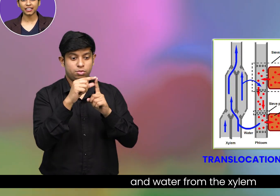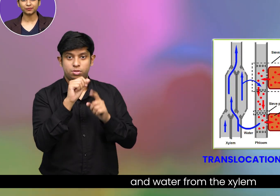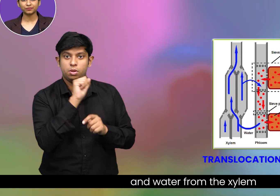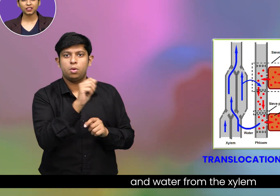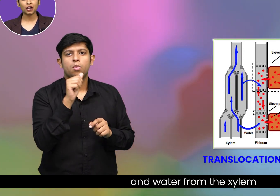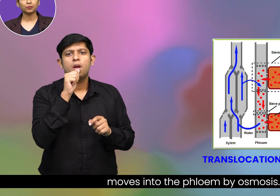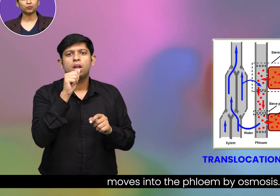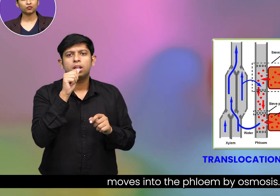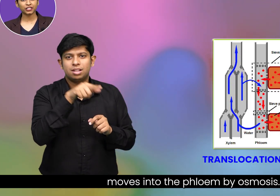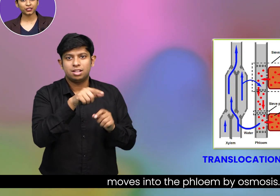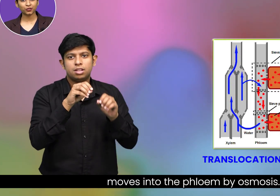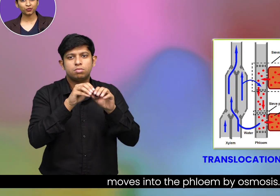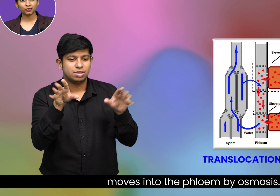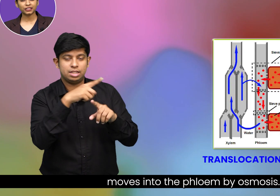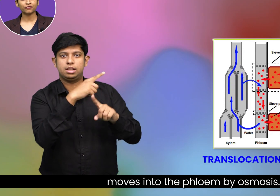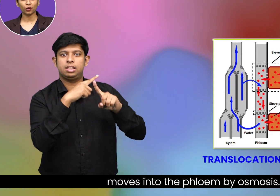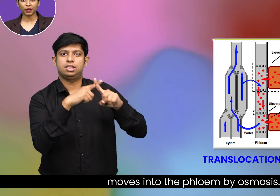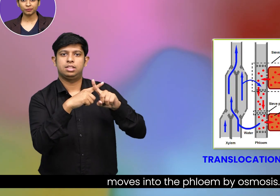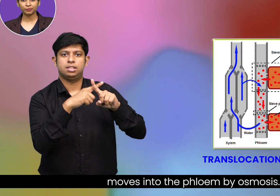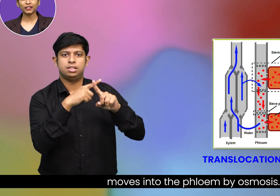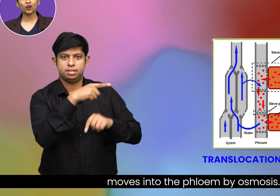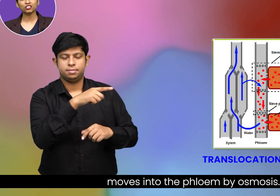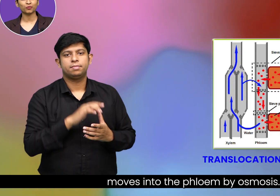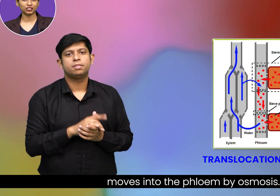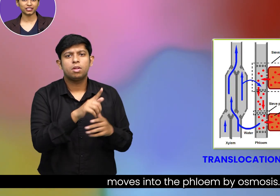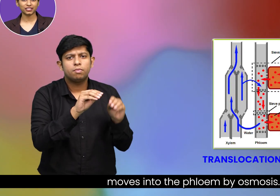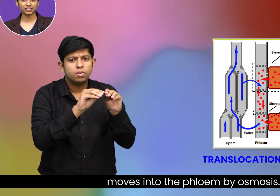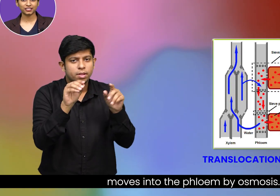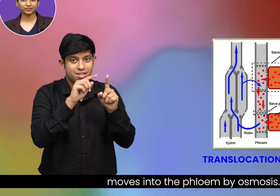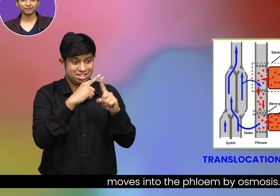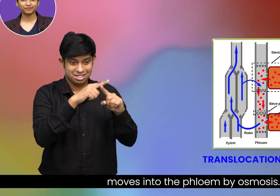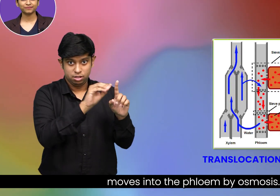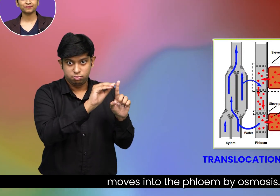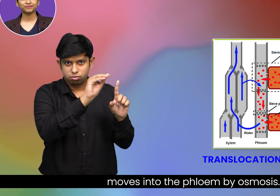the xylem moves into the phloem by osmosis.